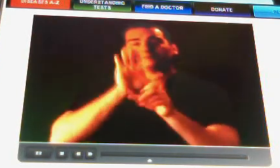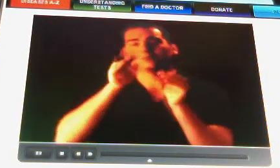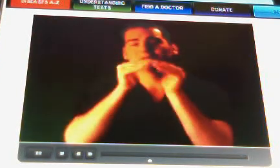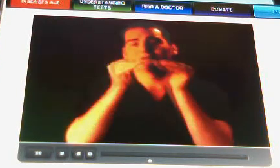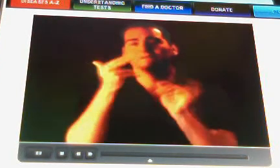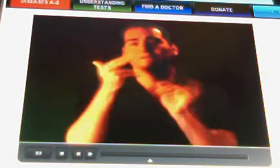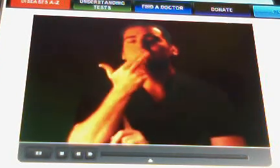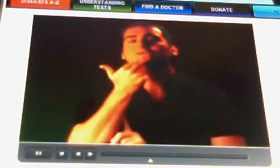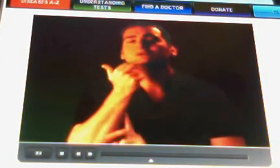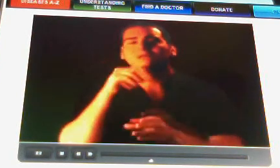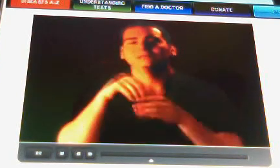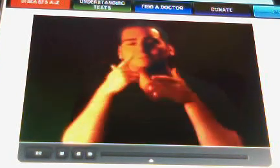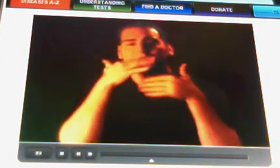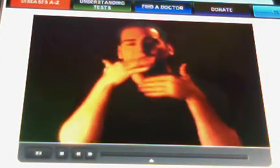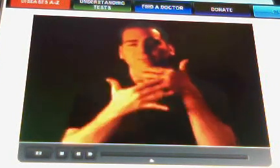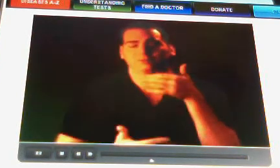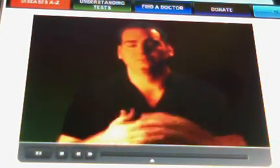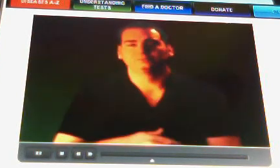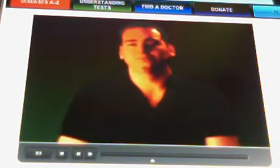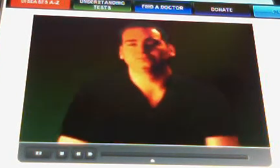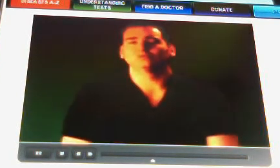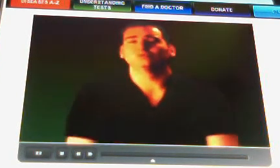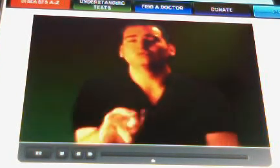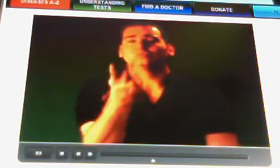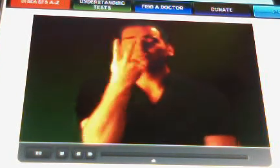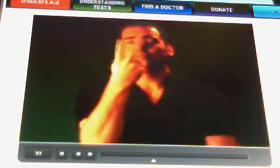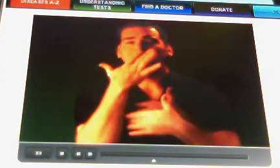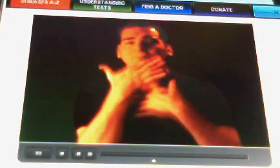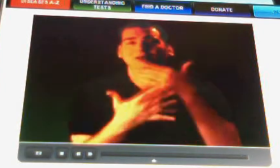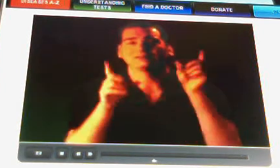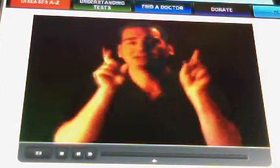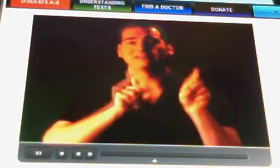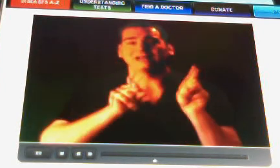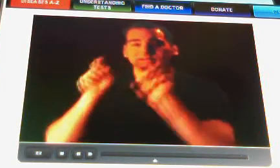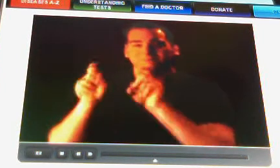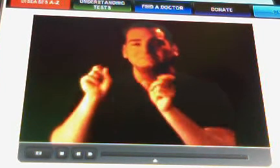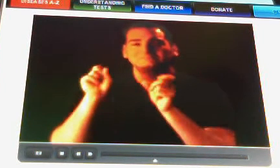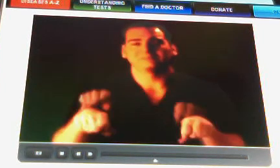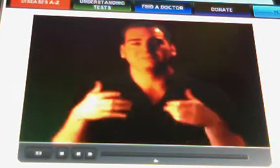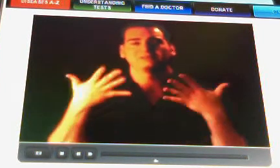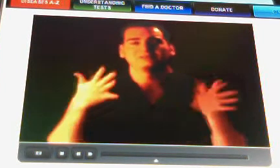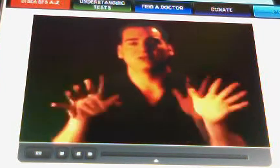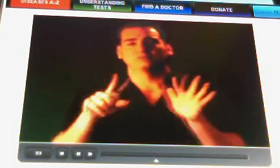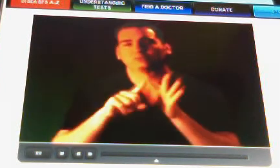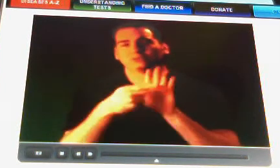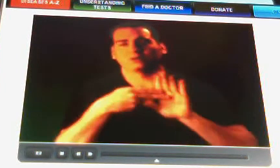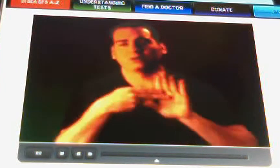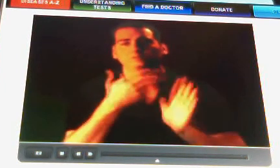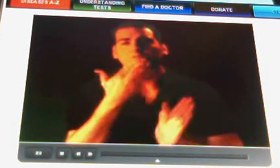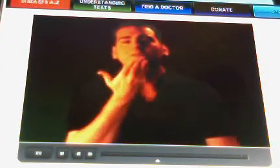There are various tests that one can look at to check the level of sugar in the bloodstream.